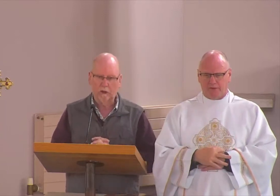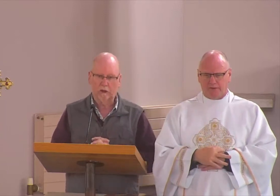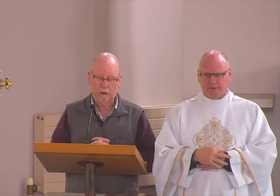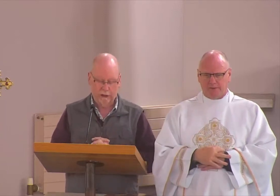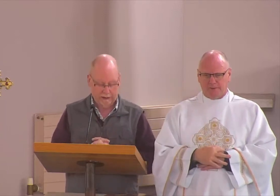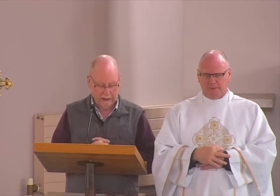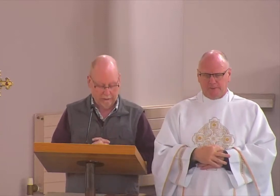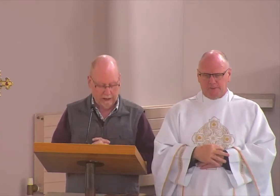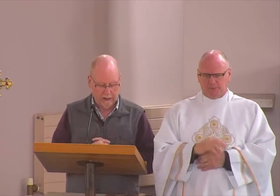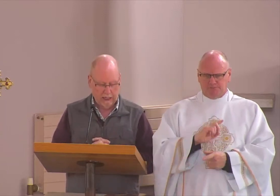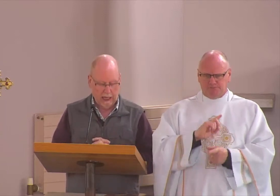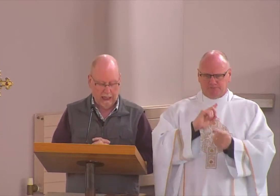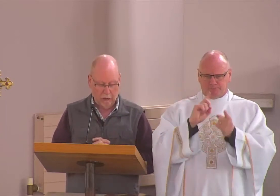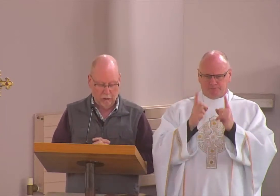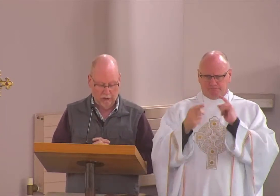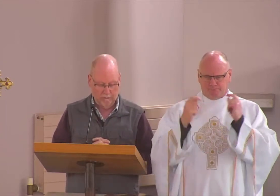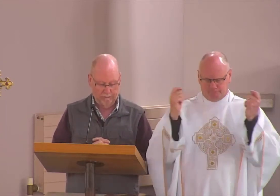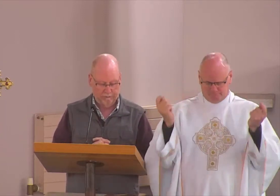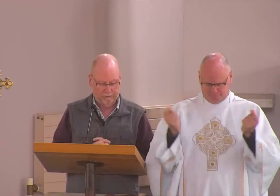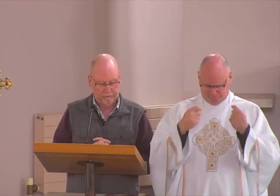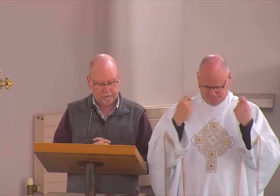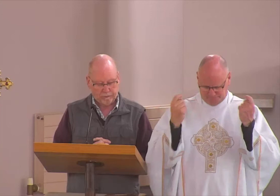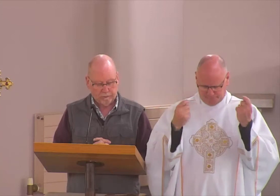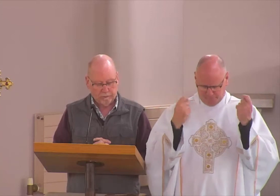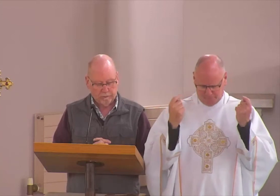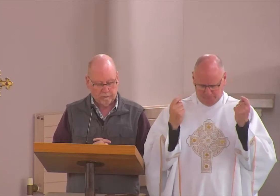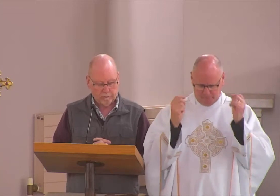Response to the psalm is Alleluia.